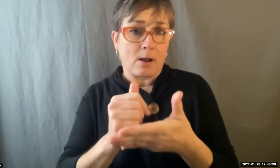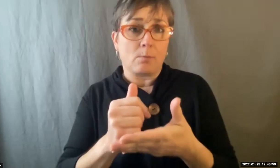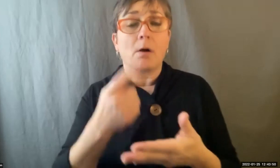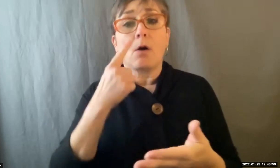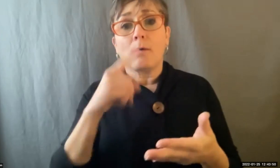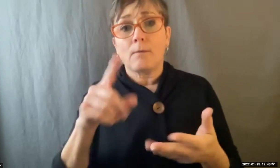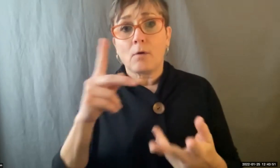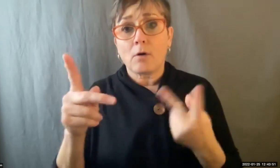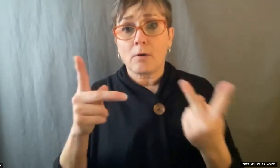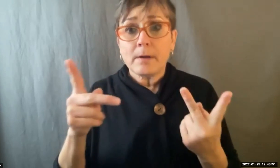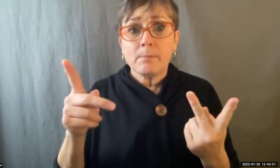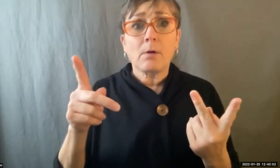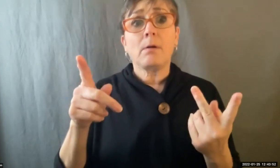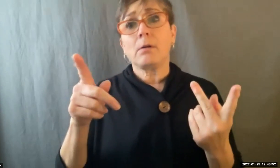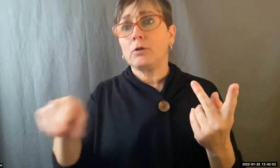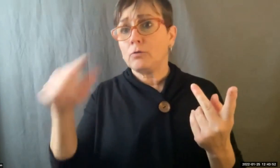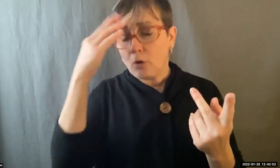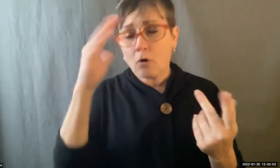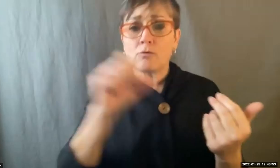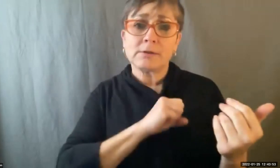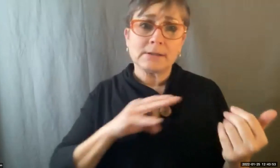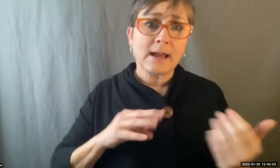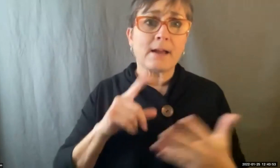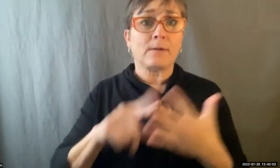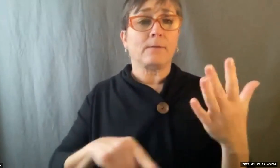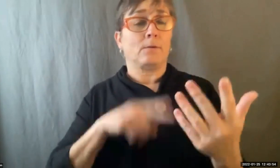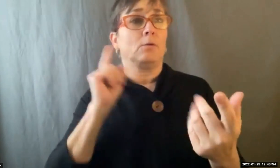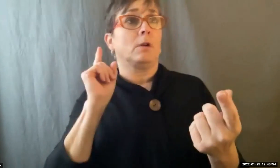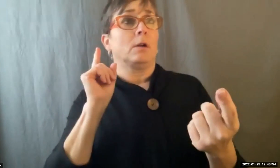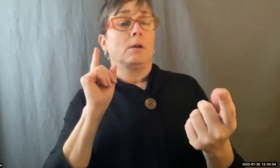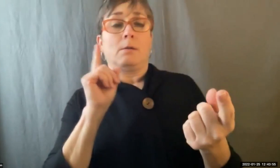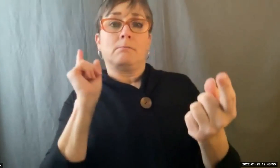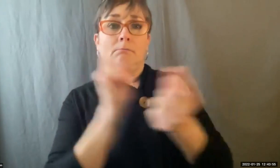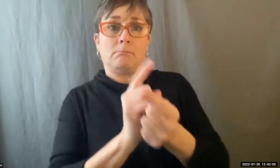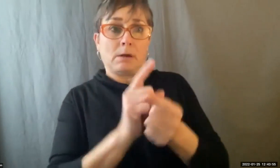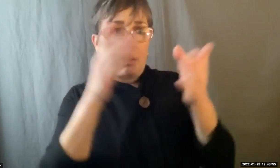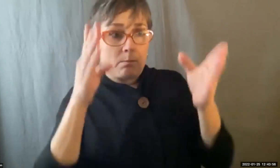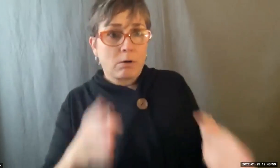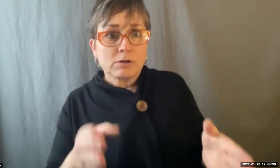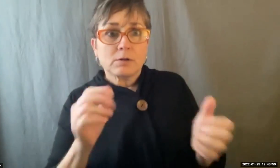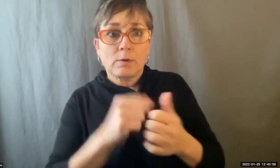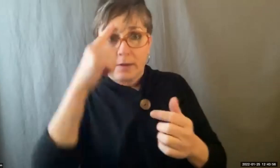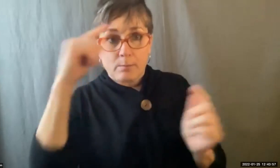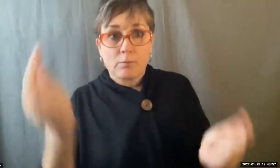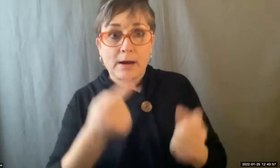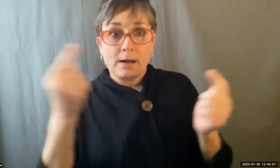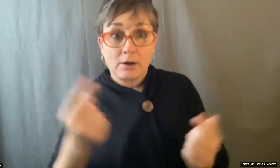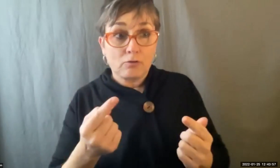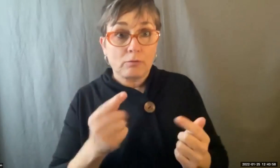staff, if you come in contact with a person with brain injury, one of your constituents, I think a good first line of